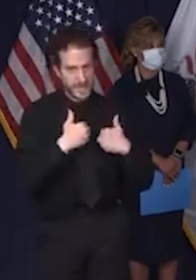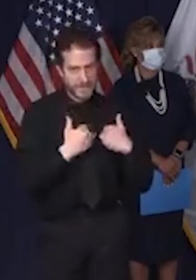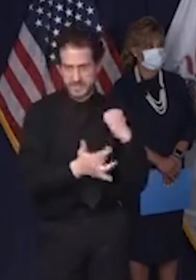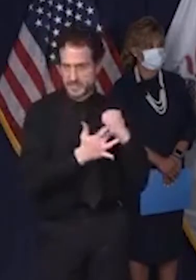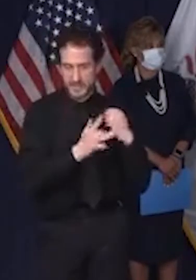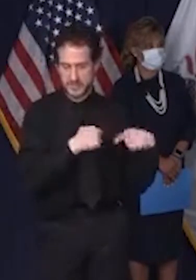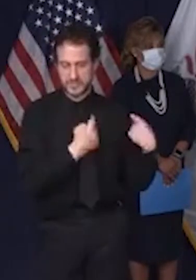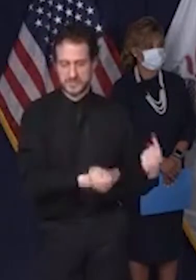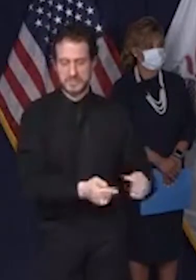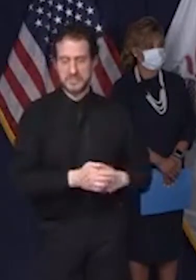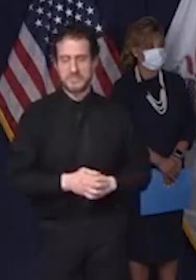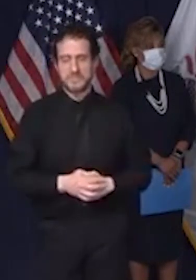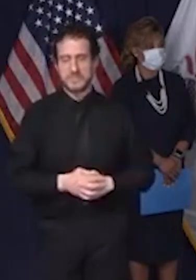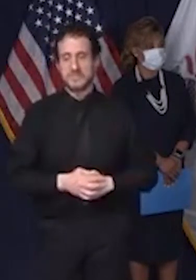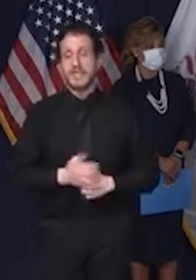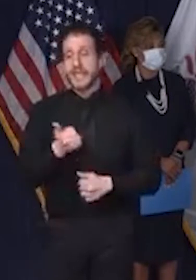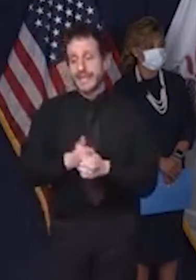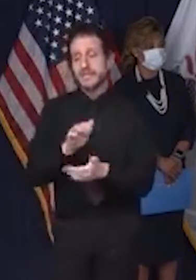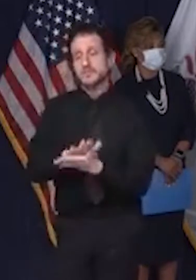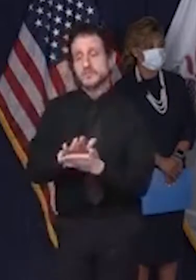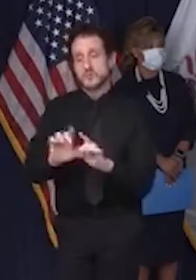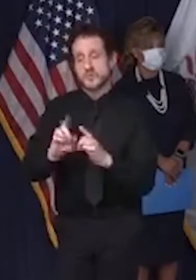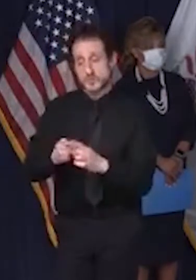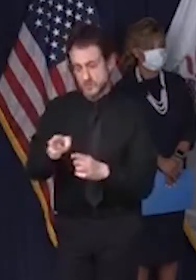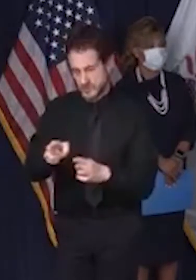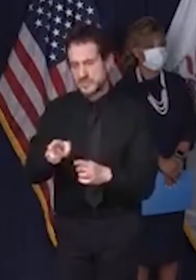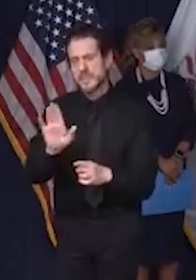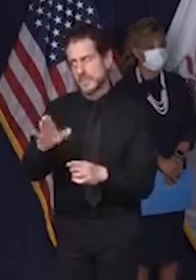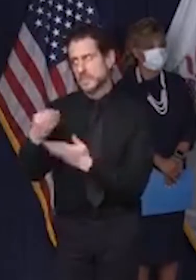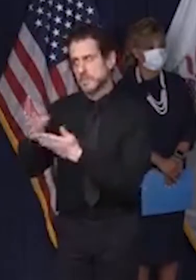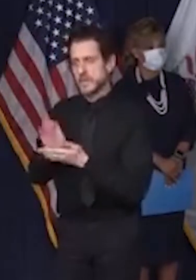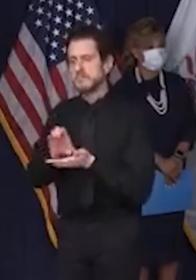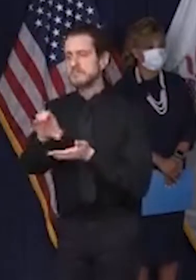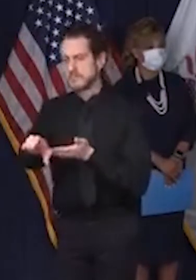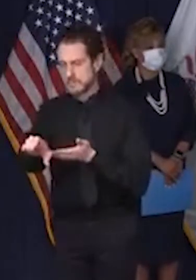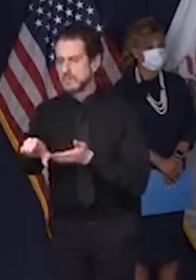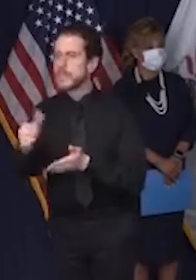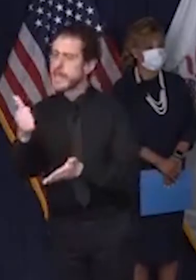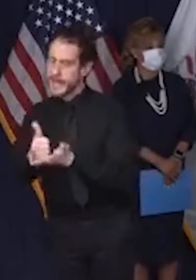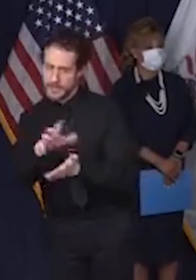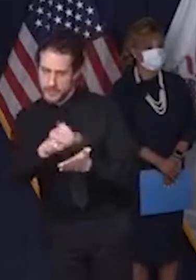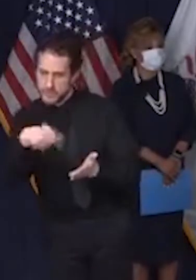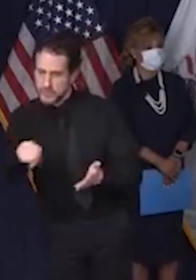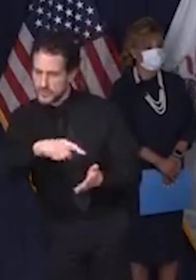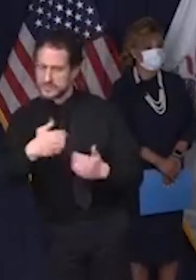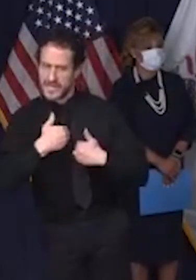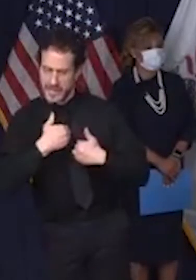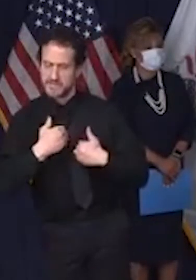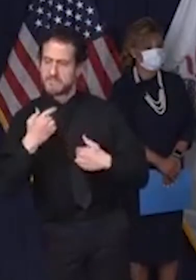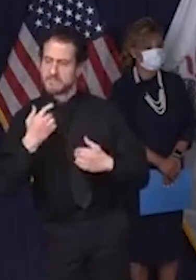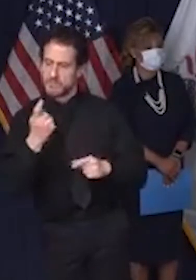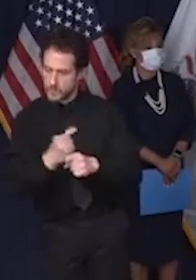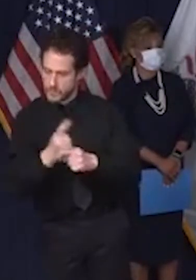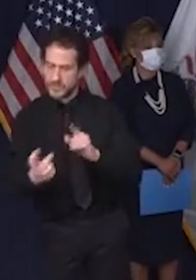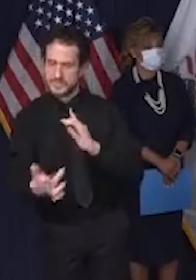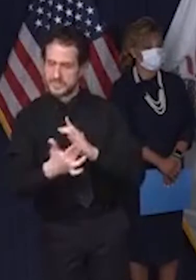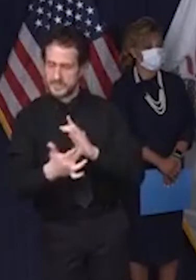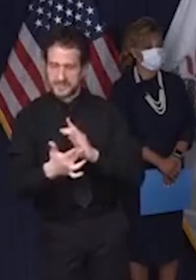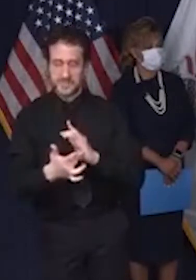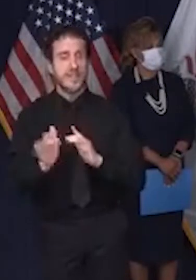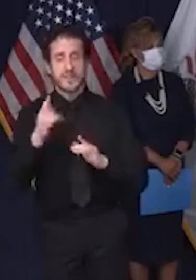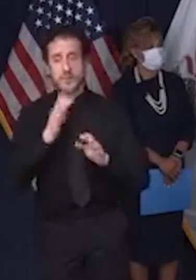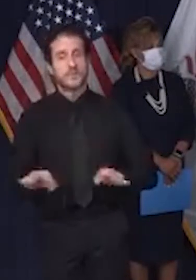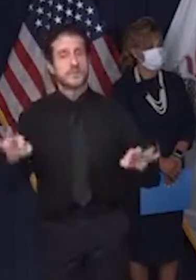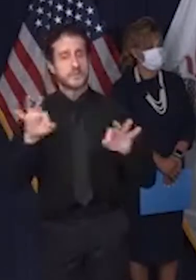use their CARES Act funding allocations for this purpose as well. Closing the digital divide will be pivotal